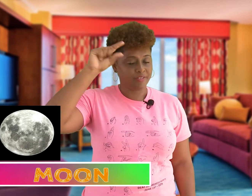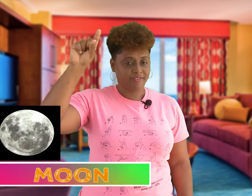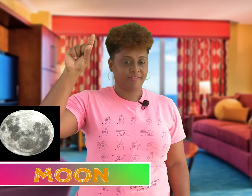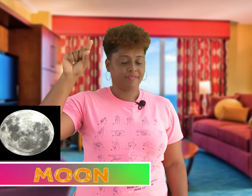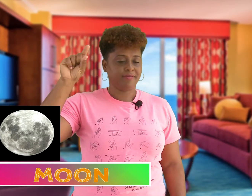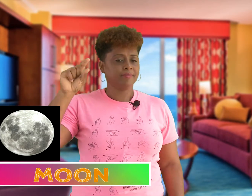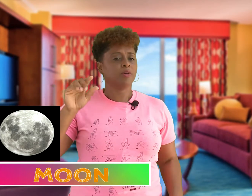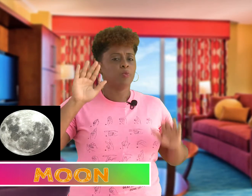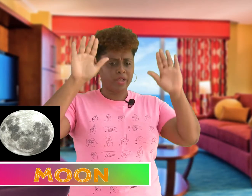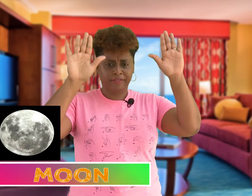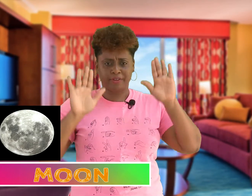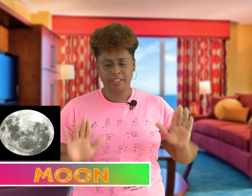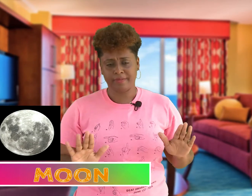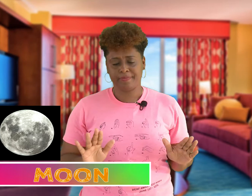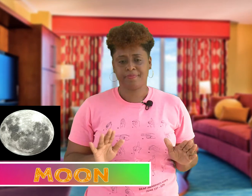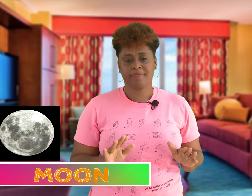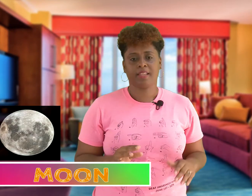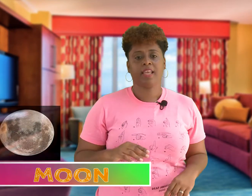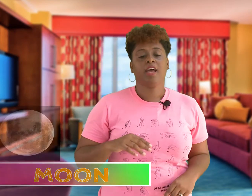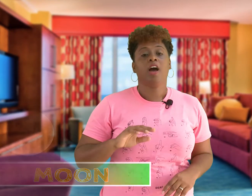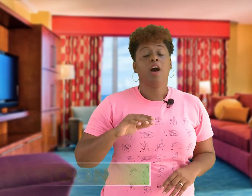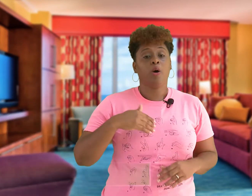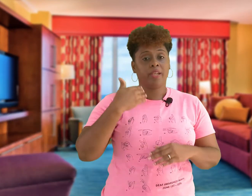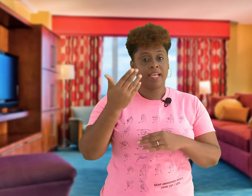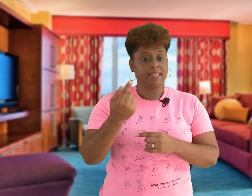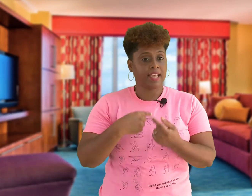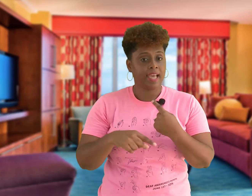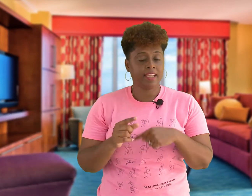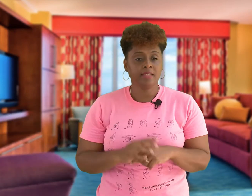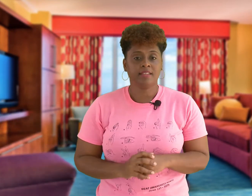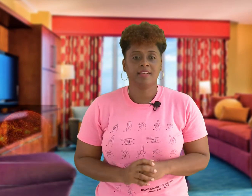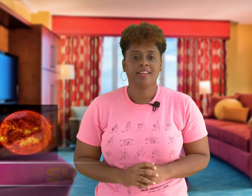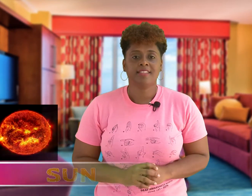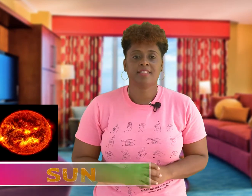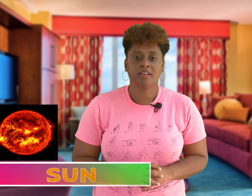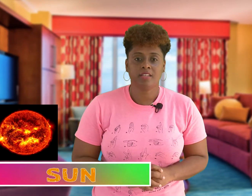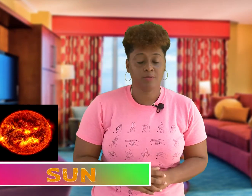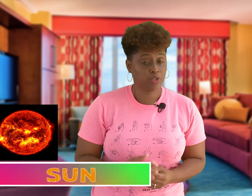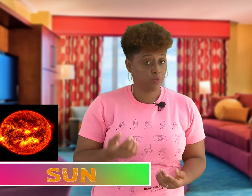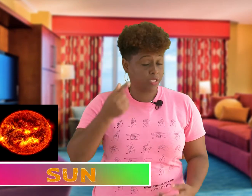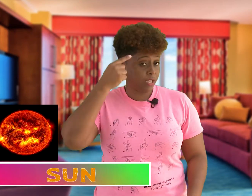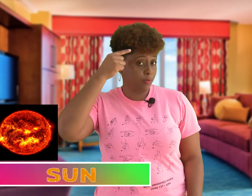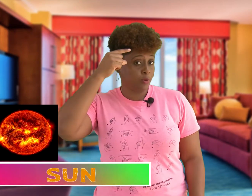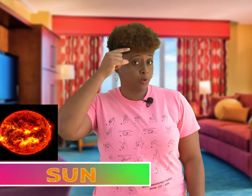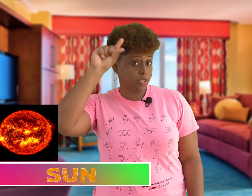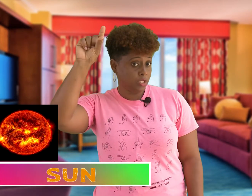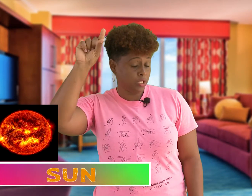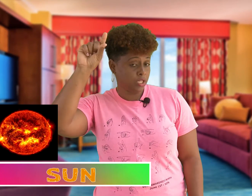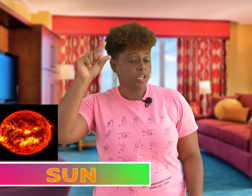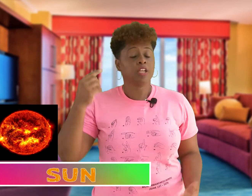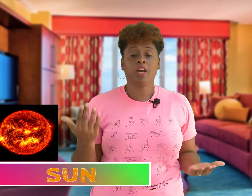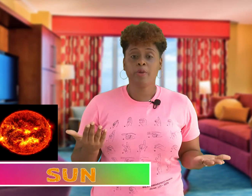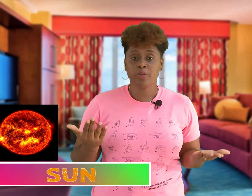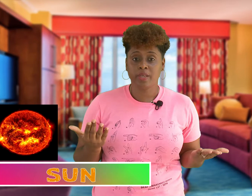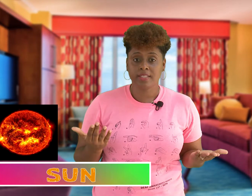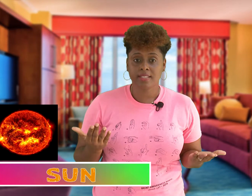moon. Wonderful. Our next sign, sun. So we did moon. Now we're doing